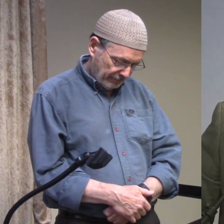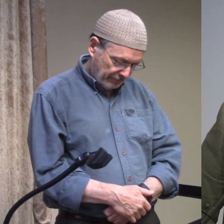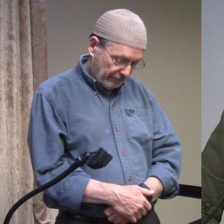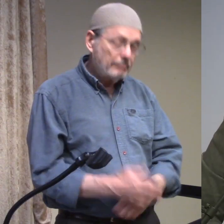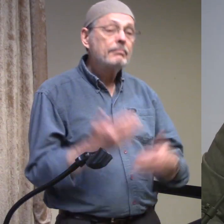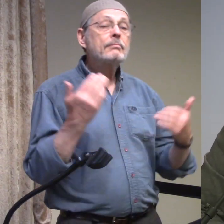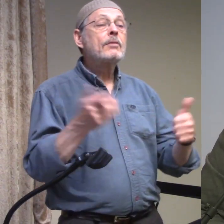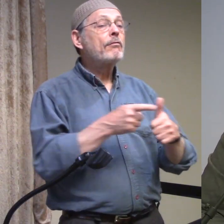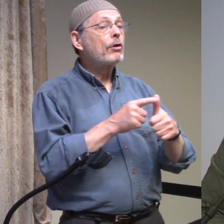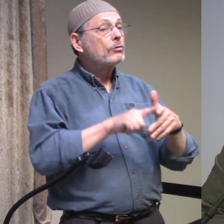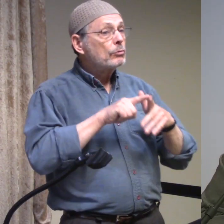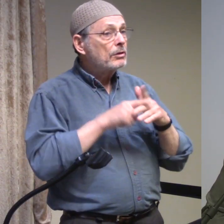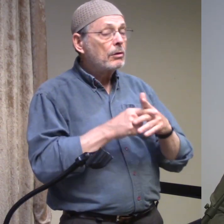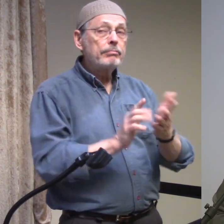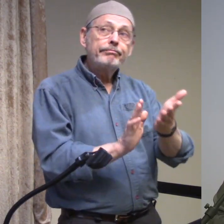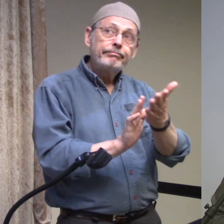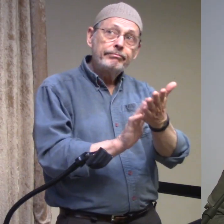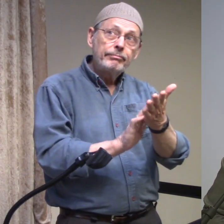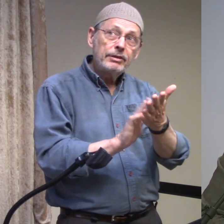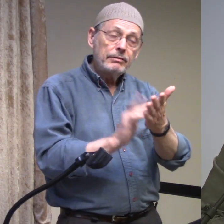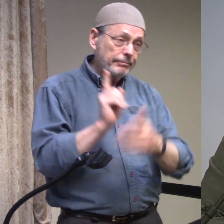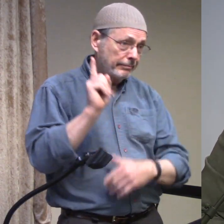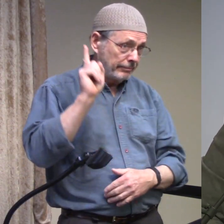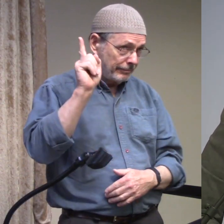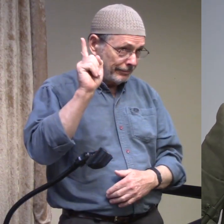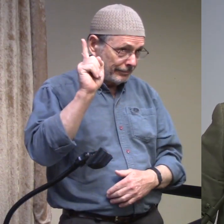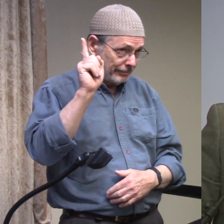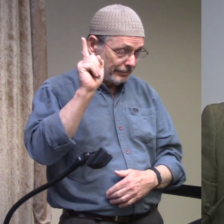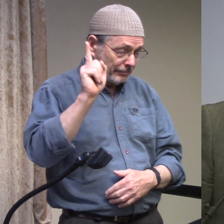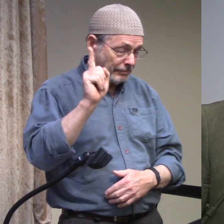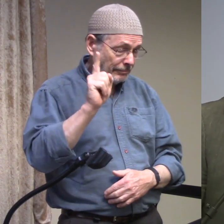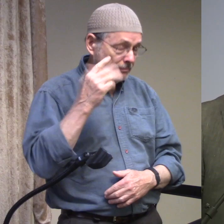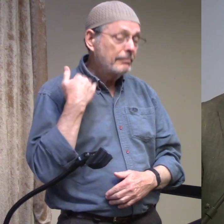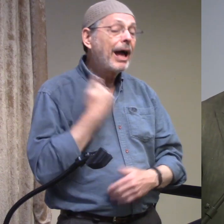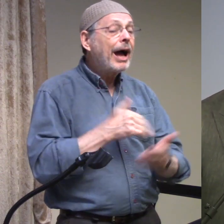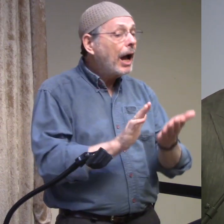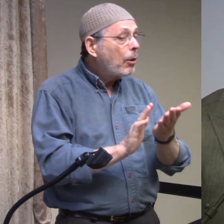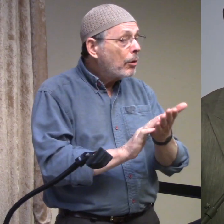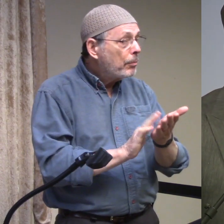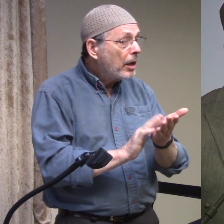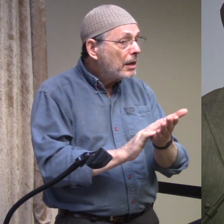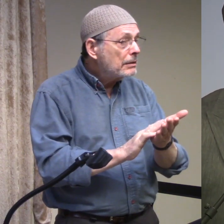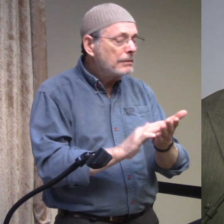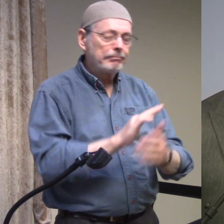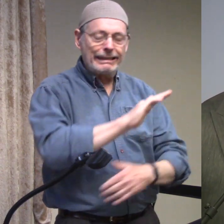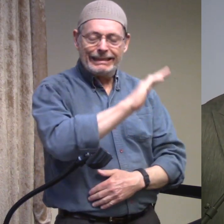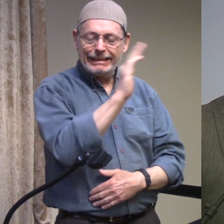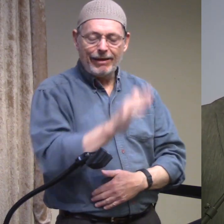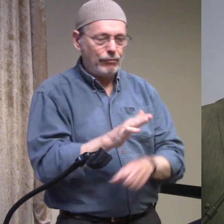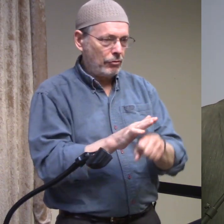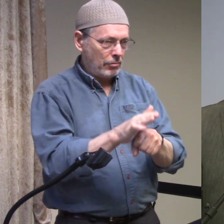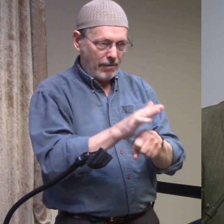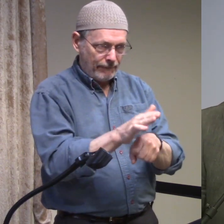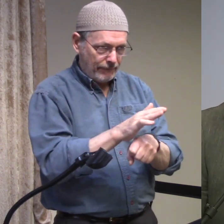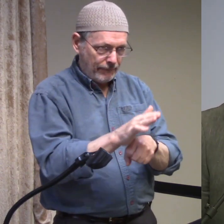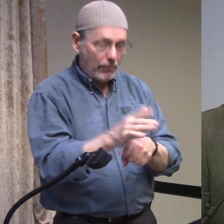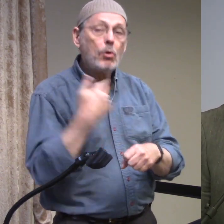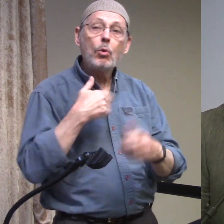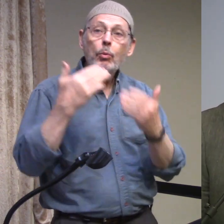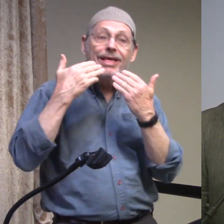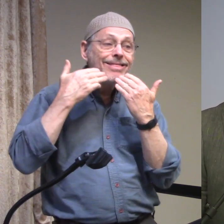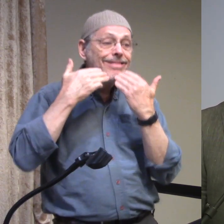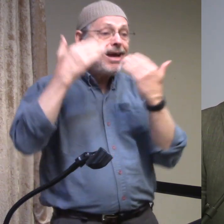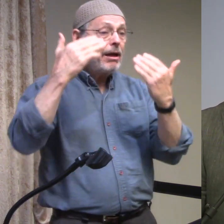We begin by praising Allah, and our praise will never be enough. And we thank